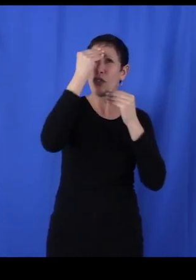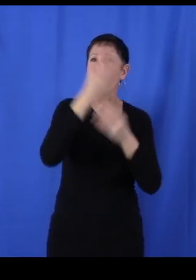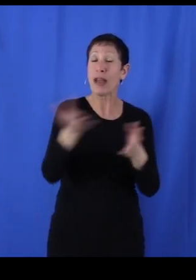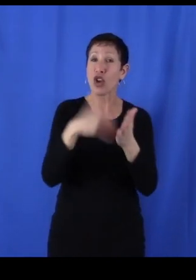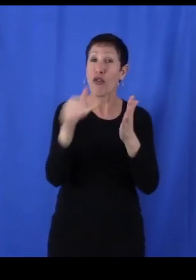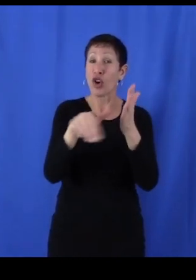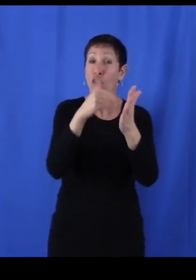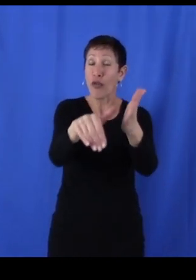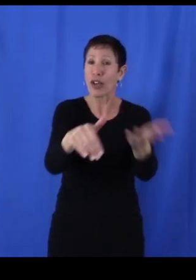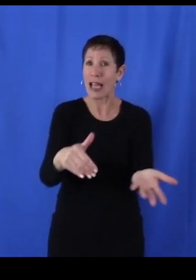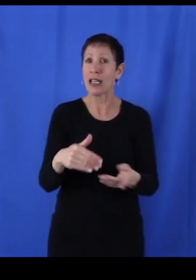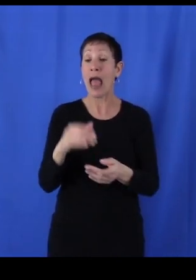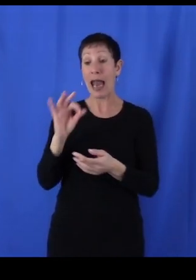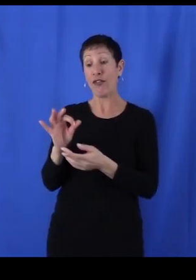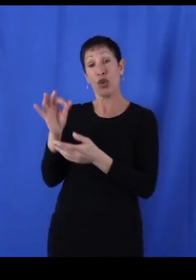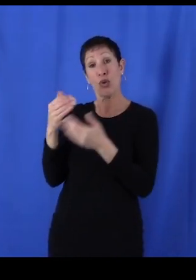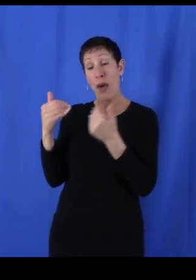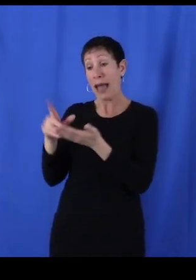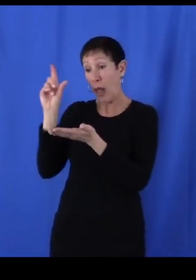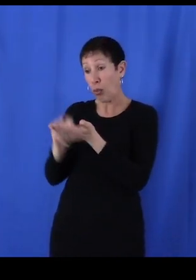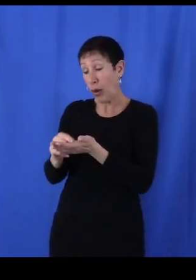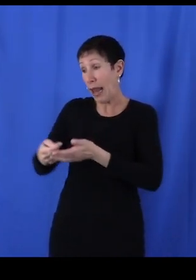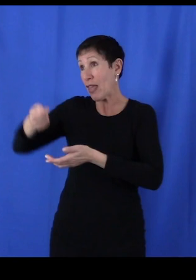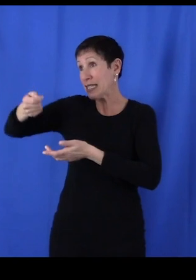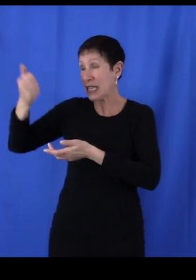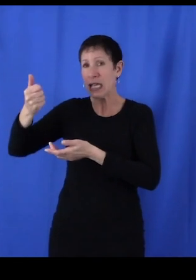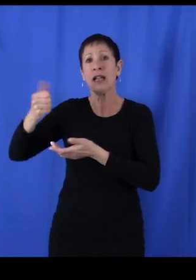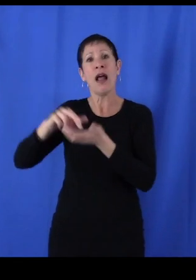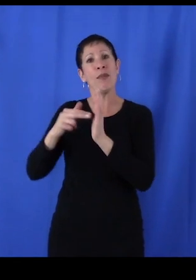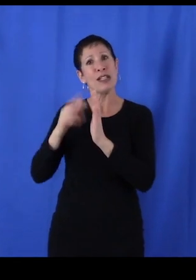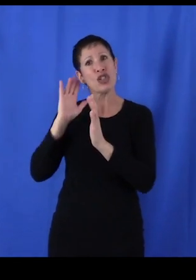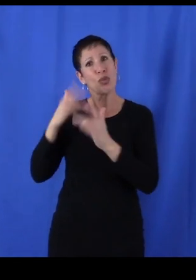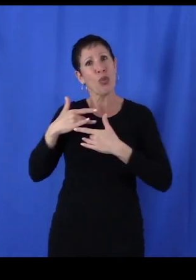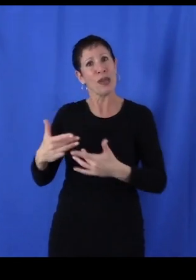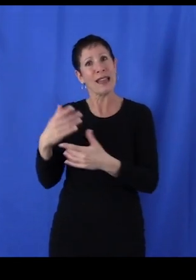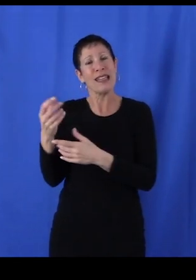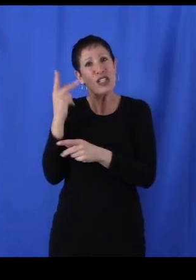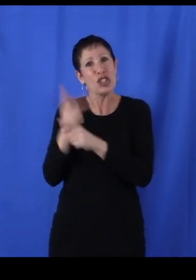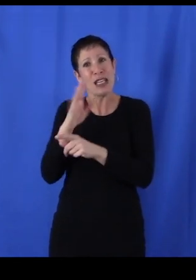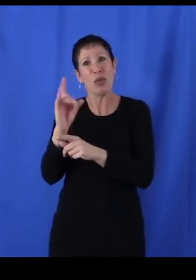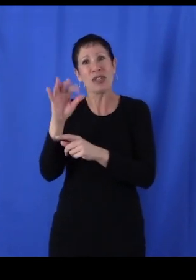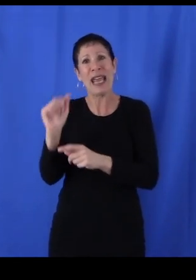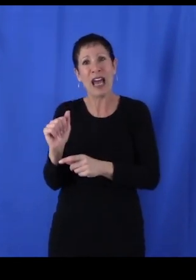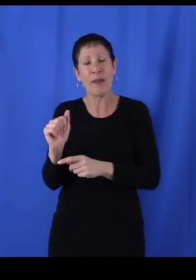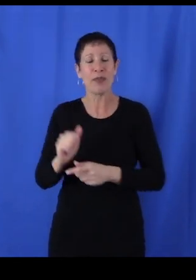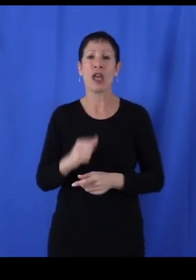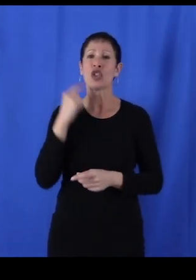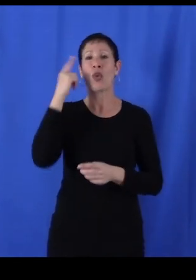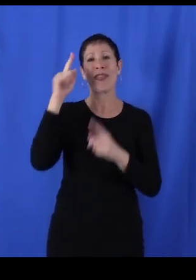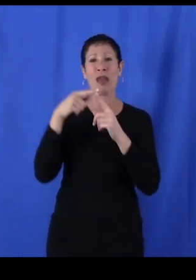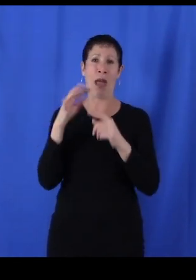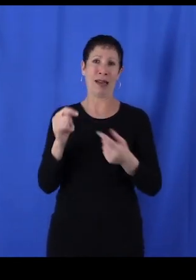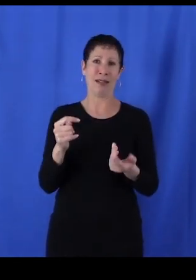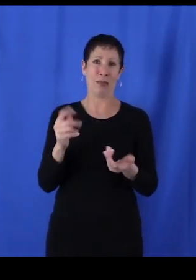likely actually to hold on to your data. So think about it, people. Let's think